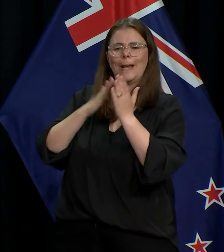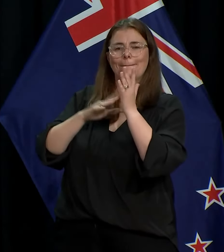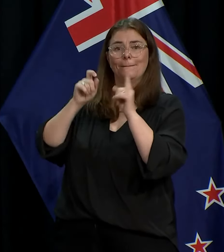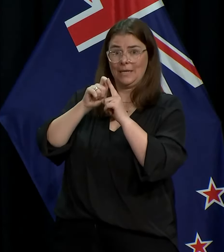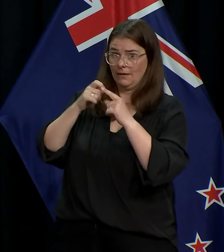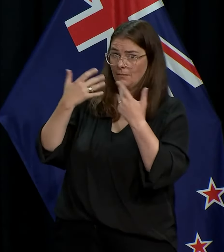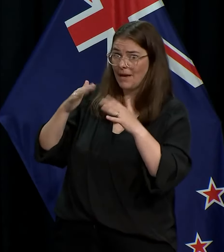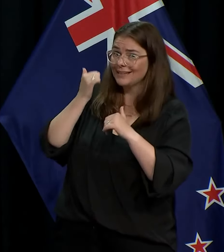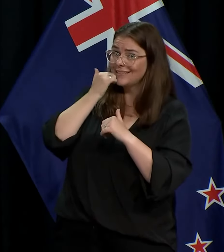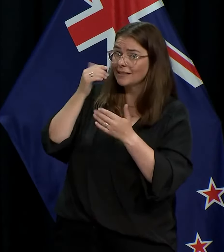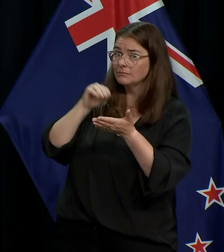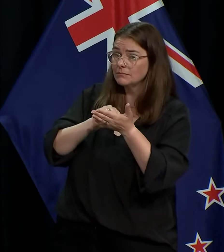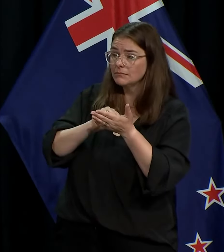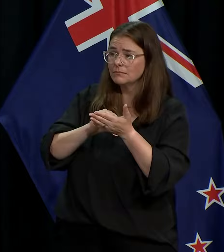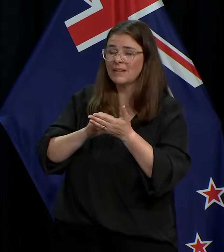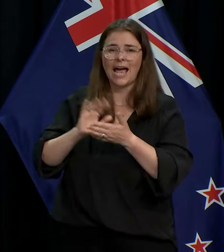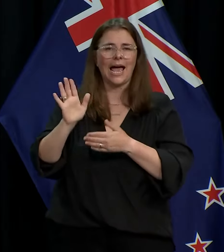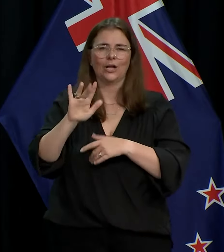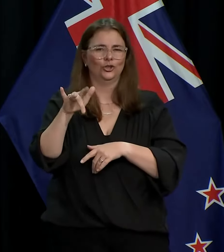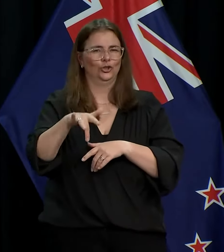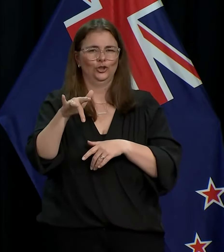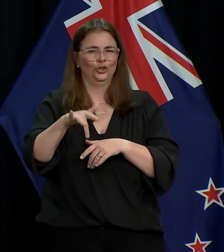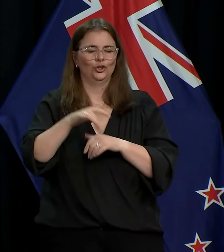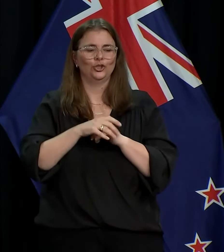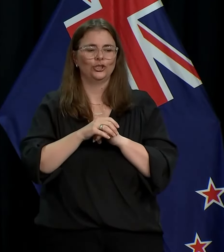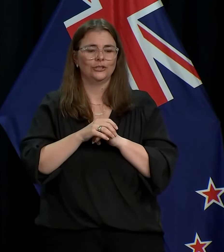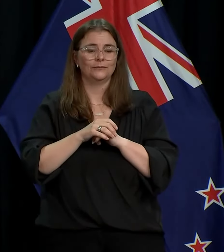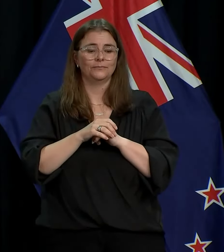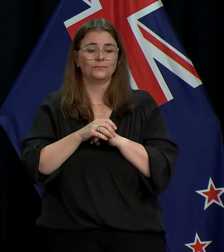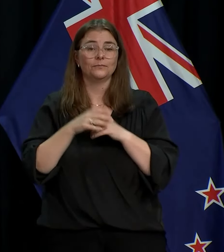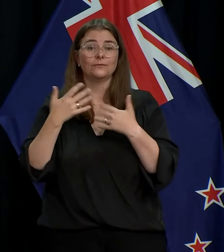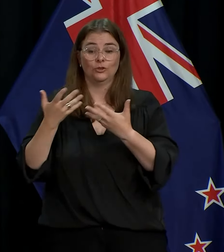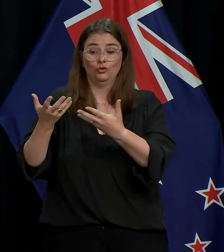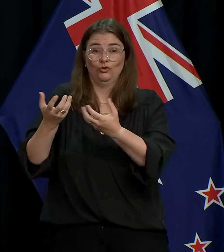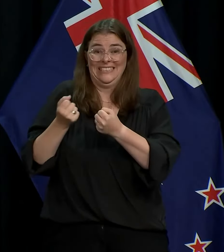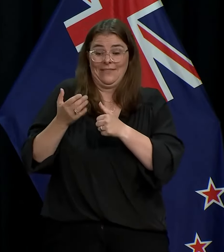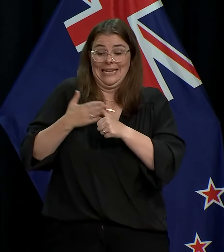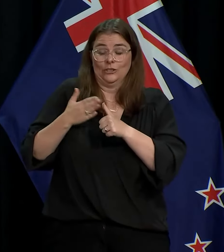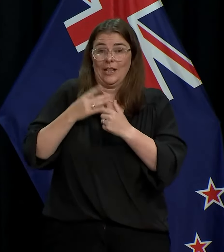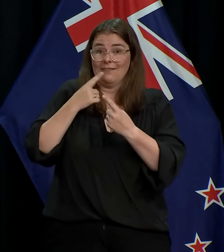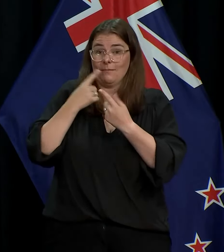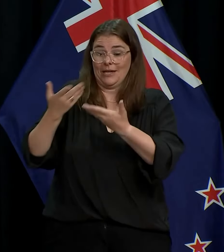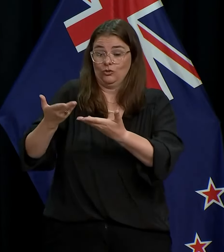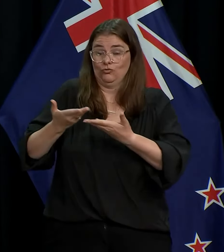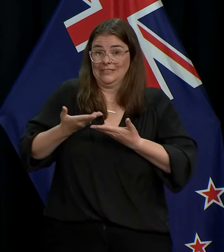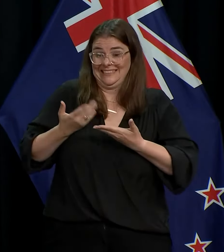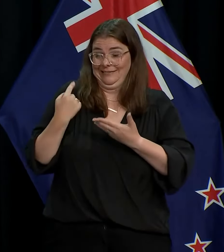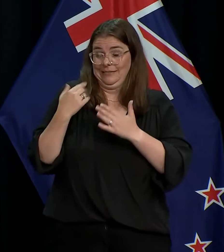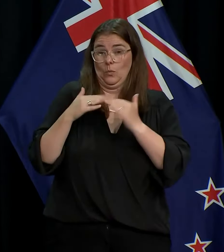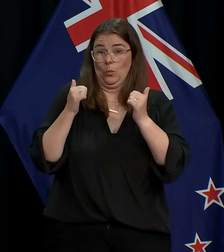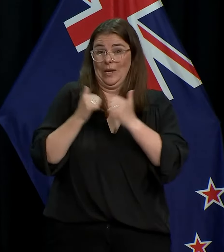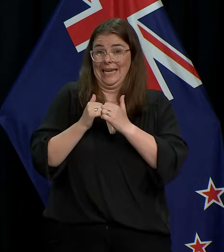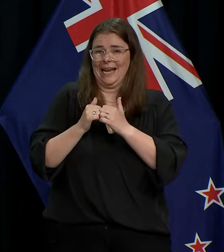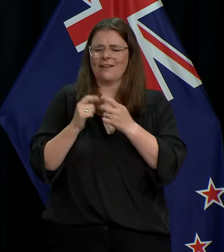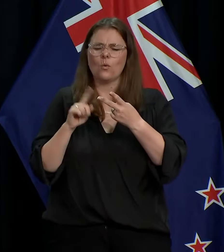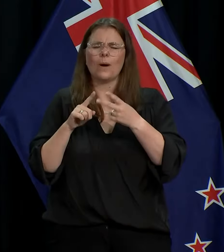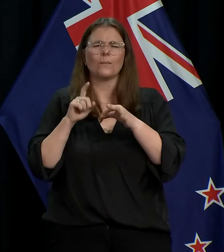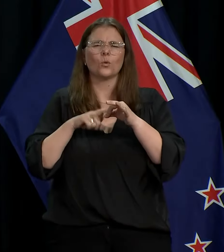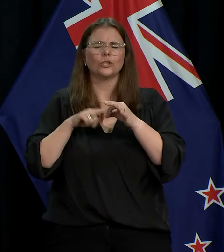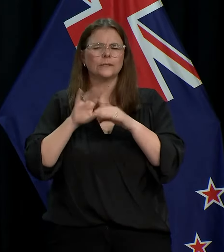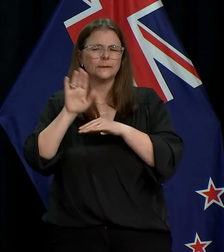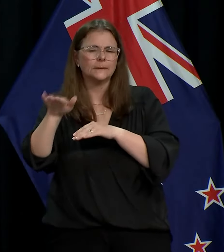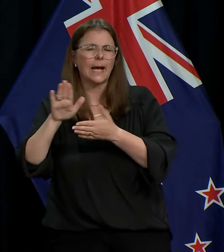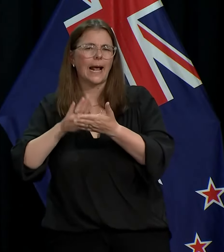Part of the reason why is I've received an initial piece of information, and I just had, over the weekend, I had one additional question that